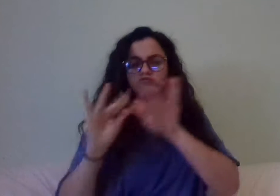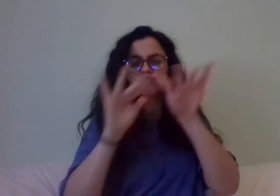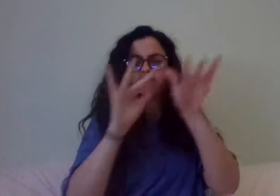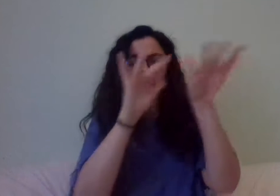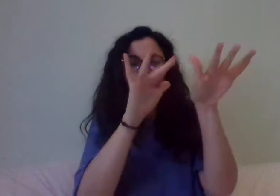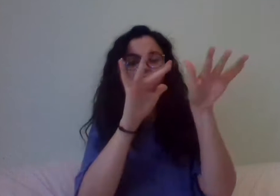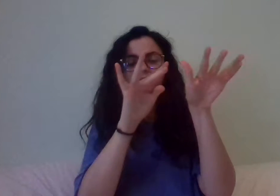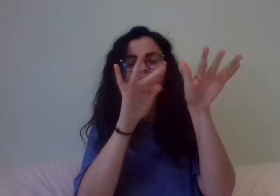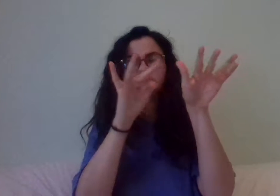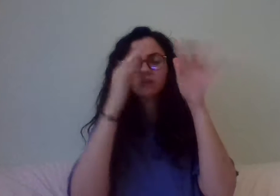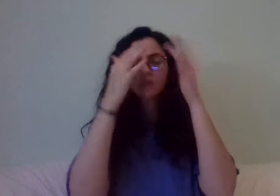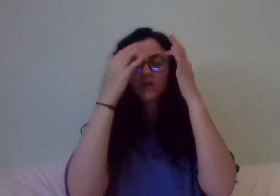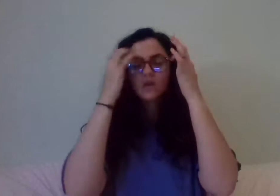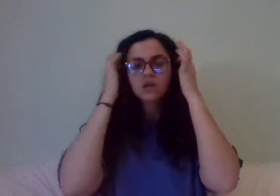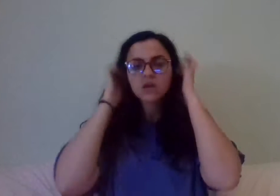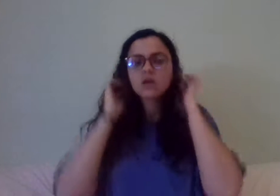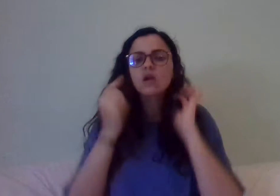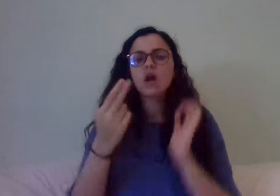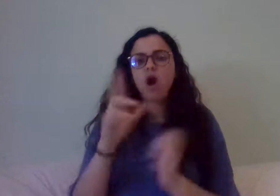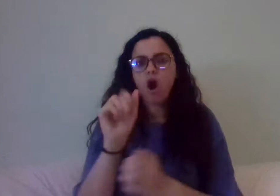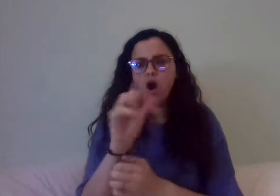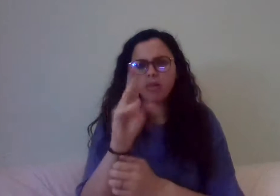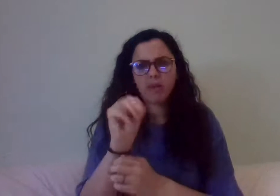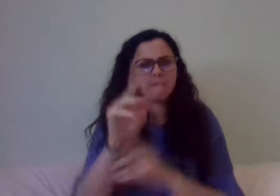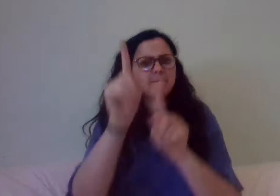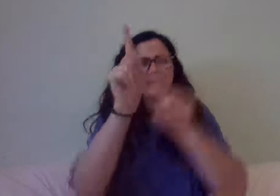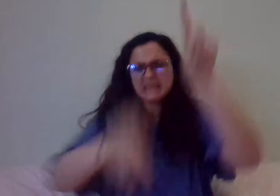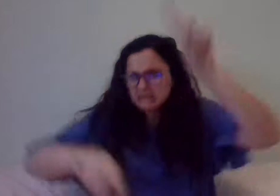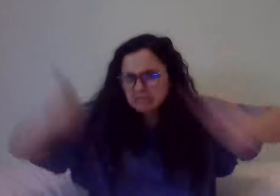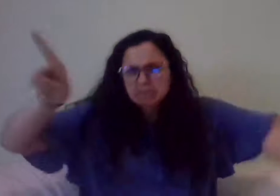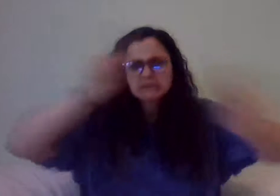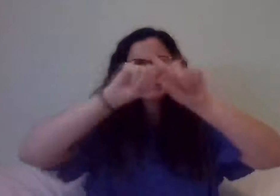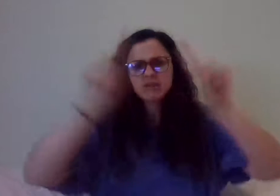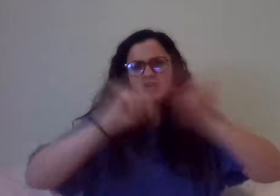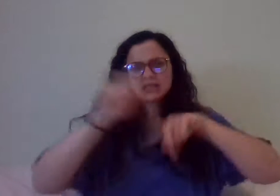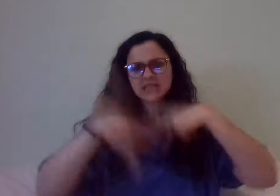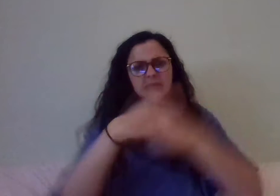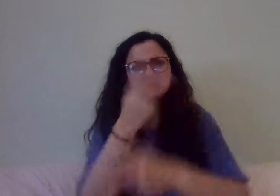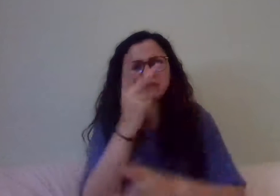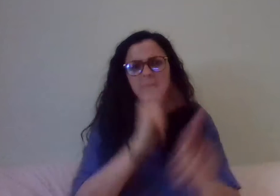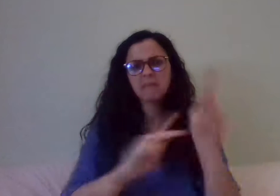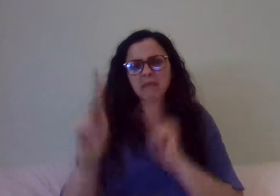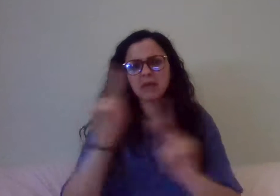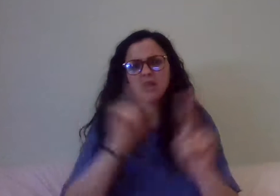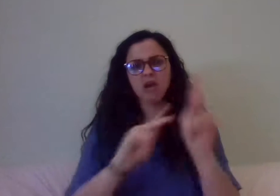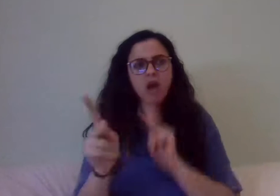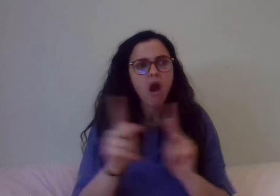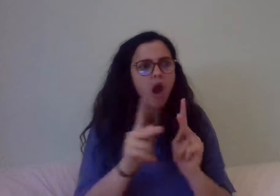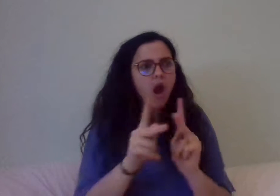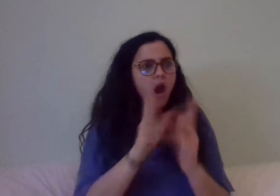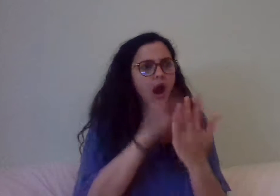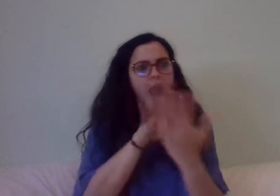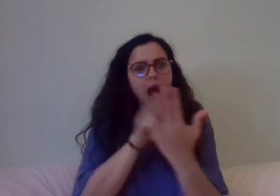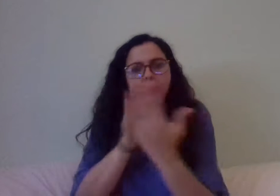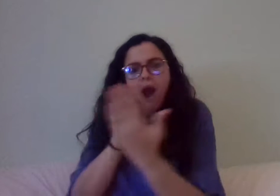such a communal experience. So these narrations, remember he's writing the captions first, these ideas that he